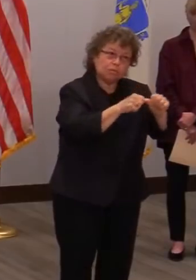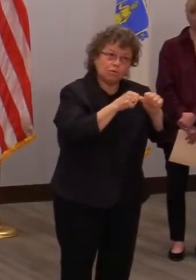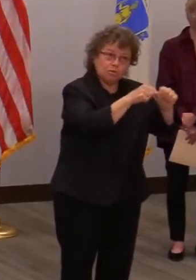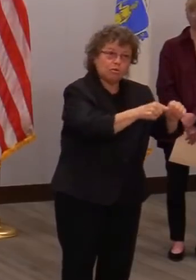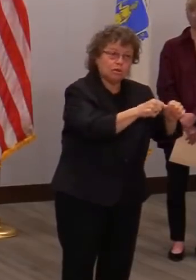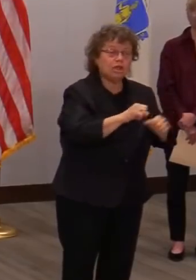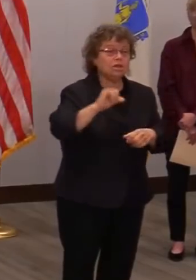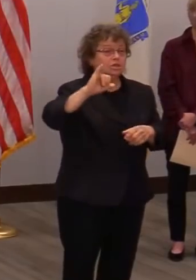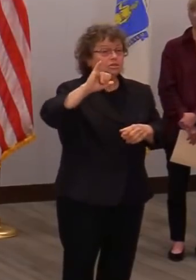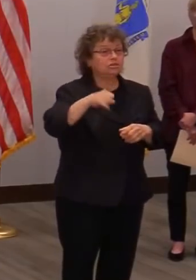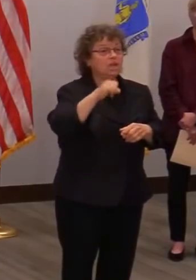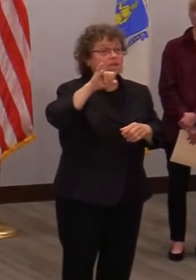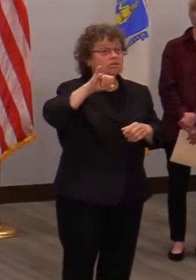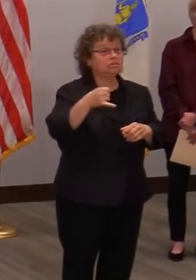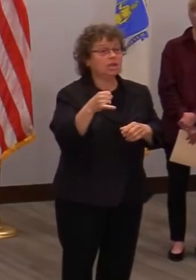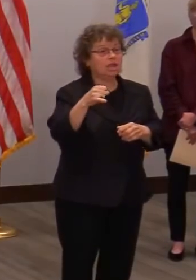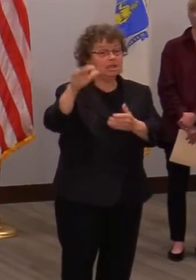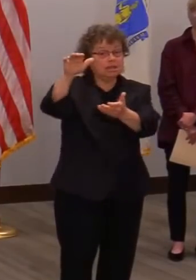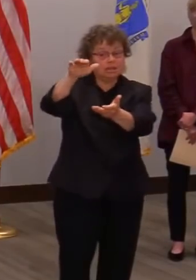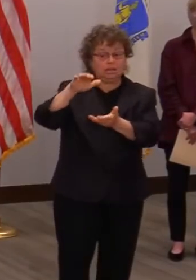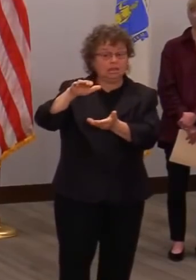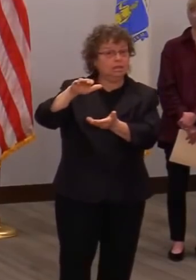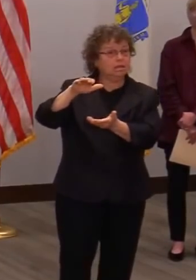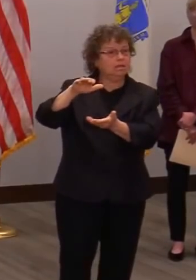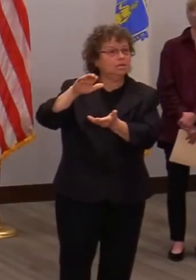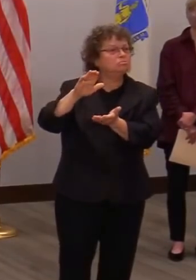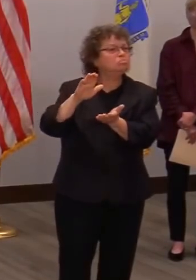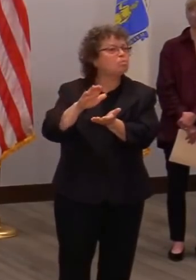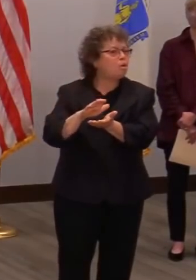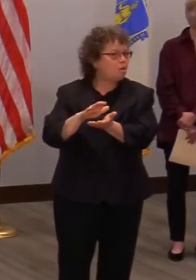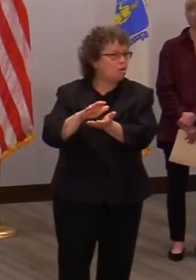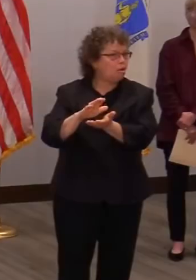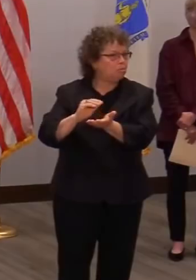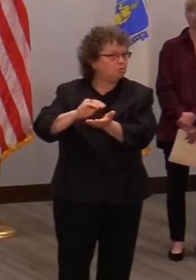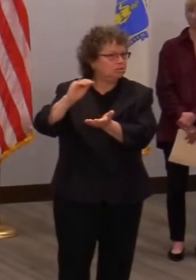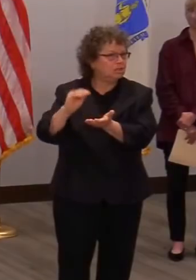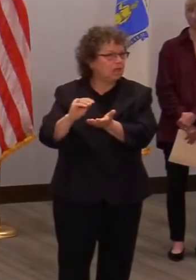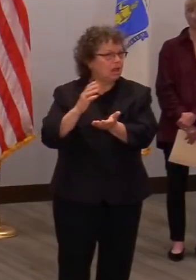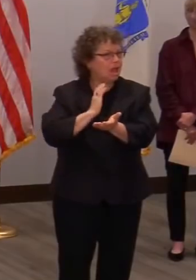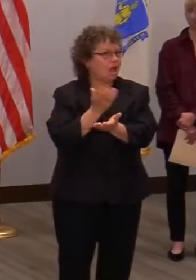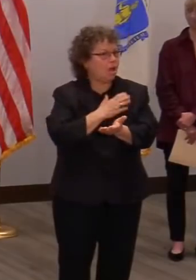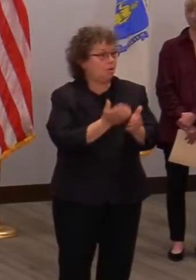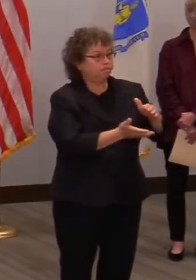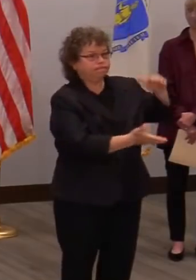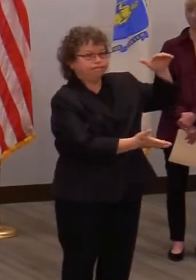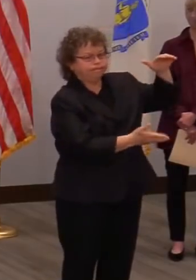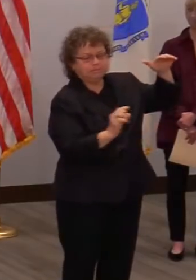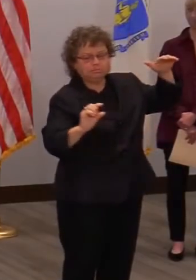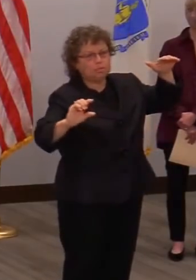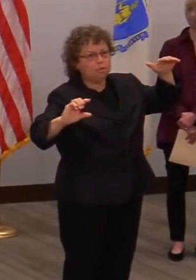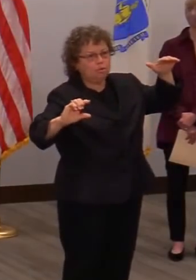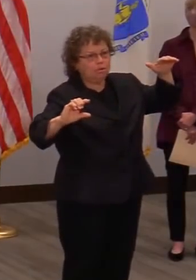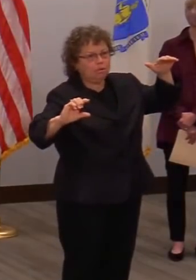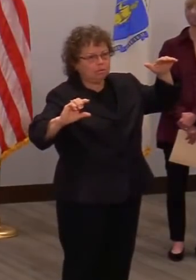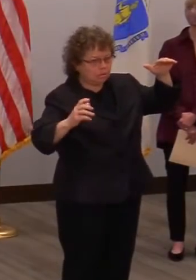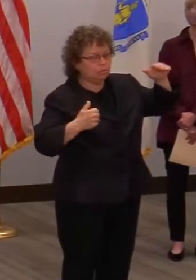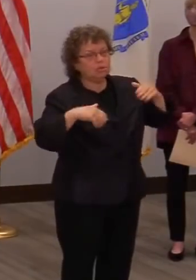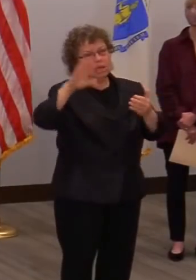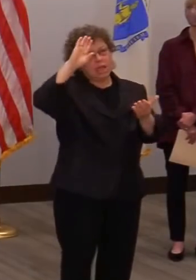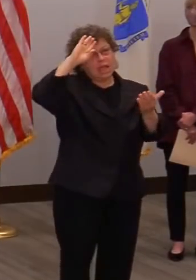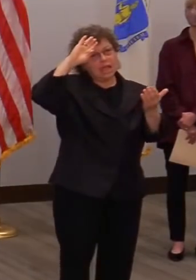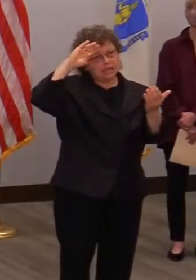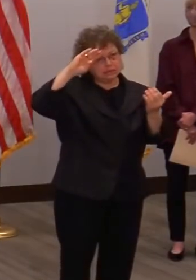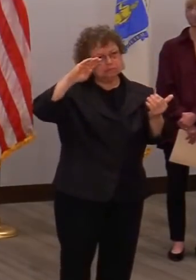The J&J supply in Massachusetts is currently a small portion of our supply, and in the immediate future we're